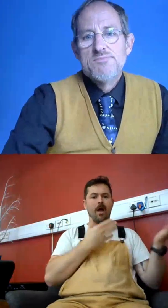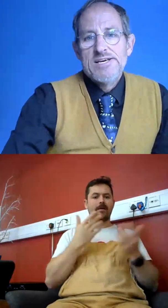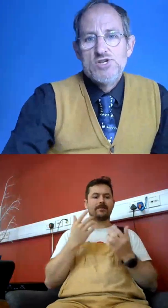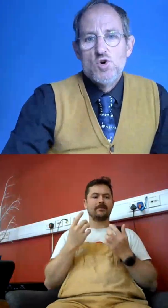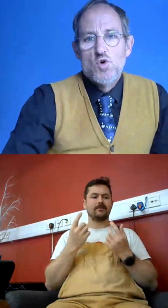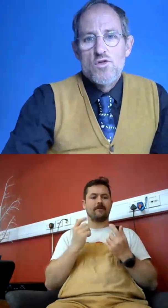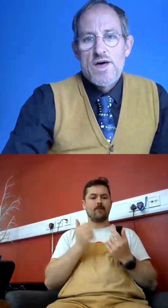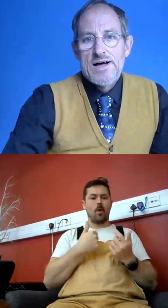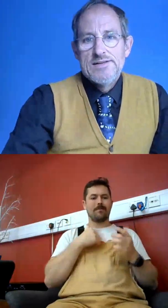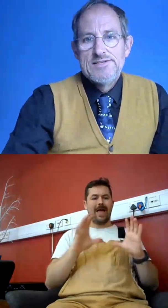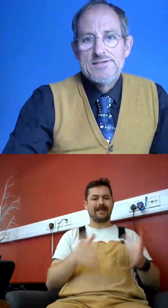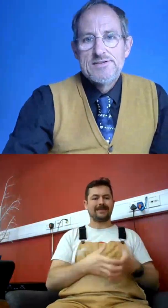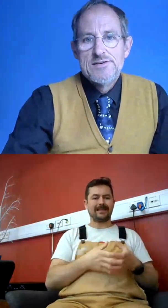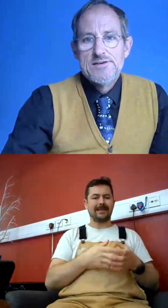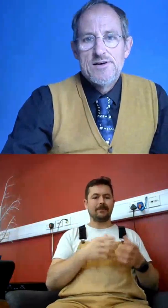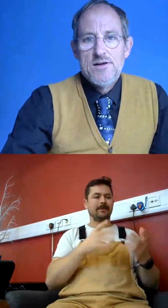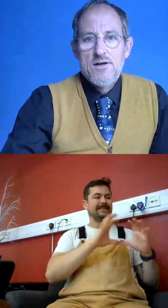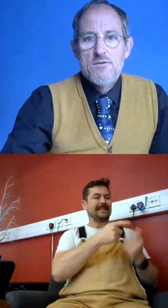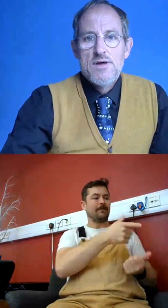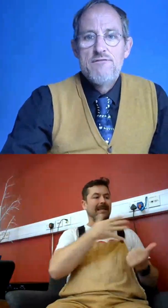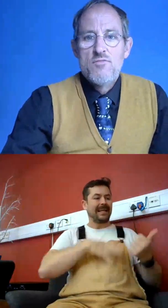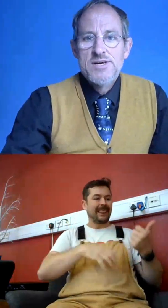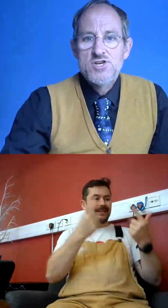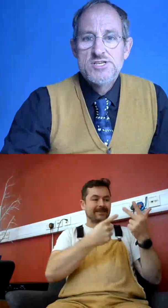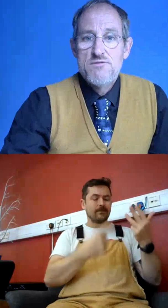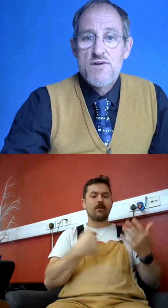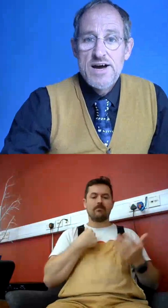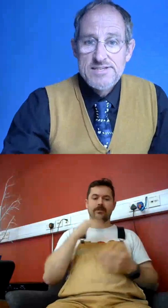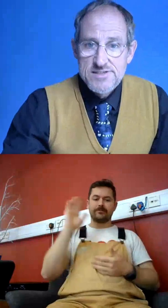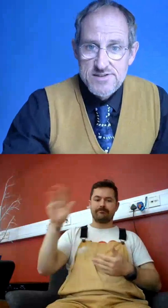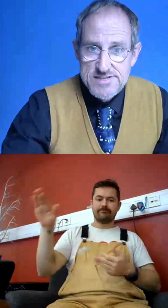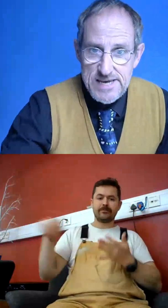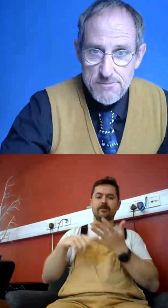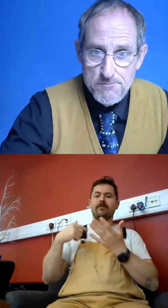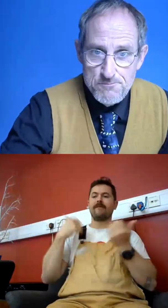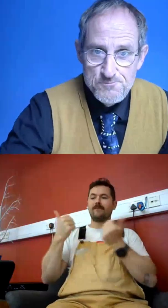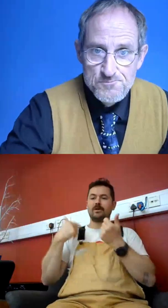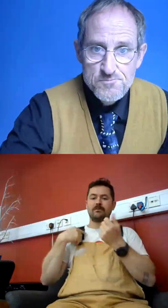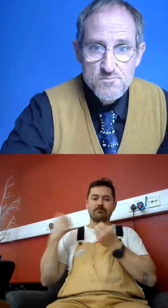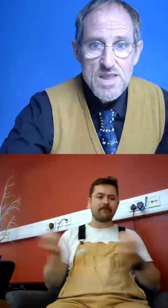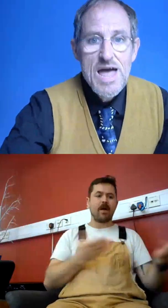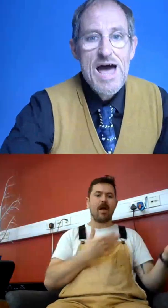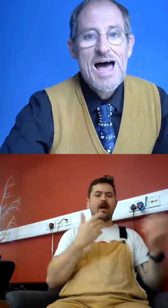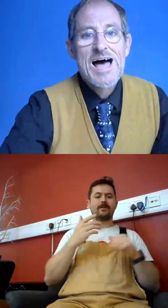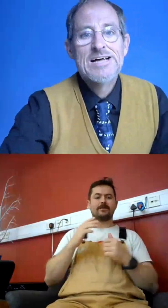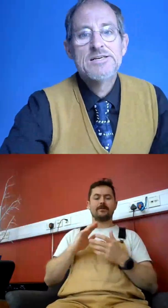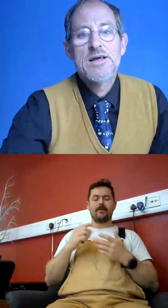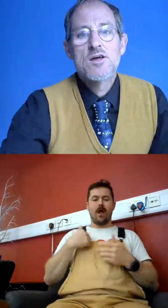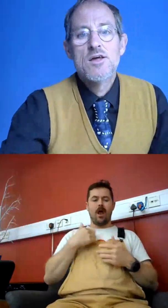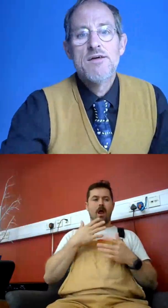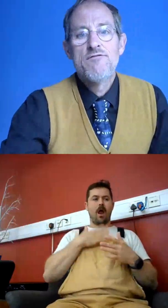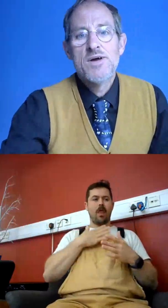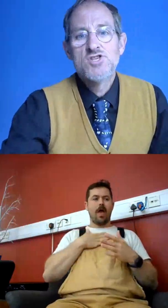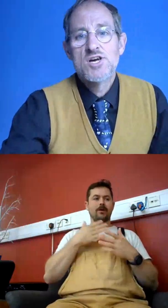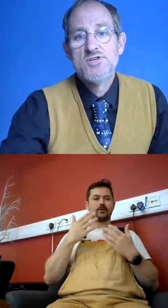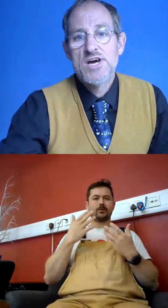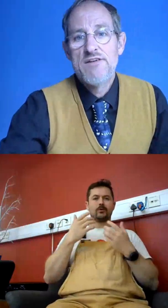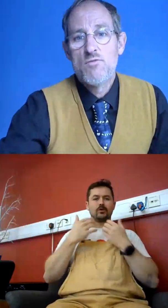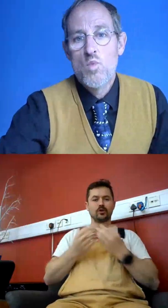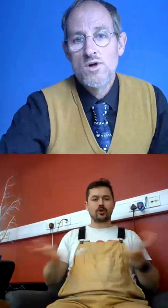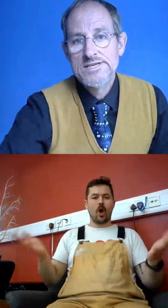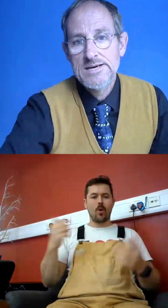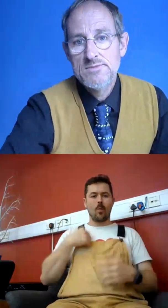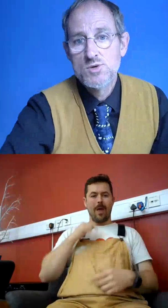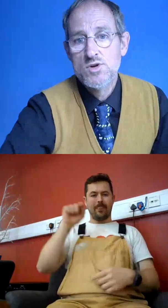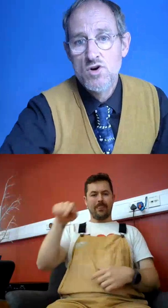I want to make sure that information is provided to the team and information can be